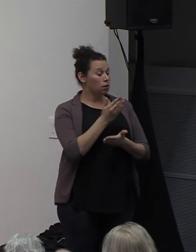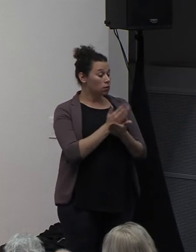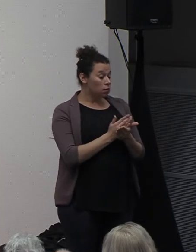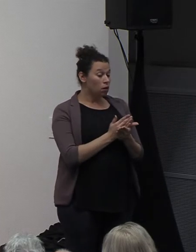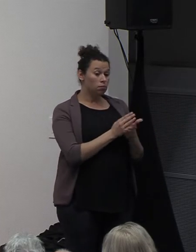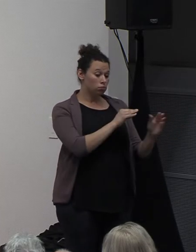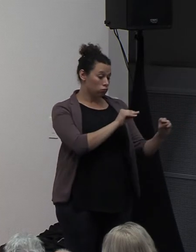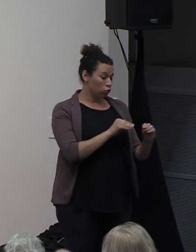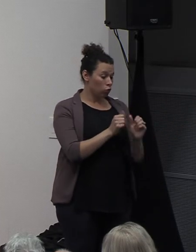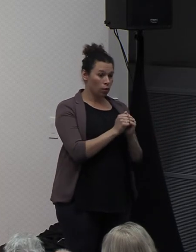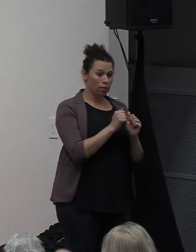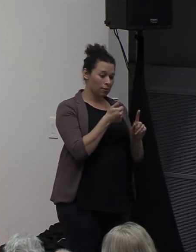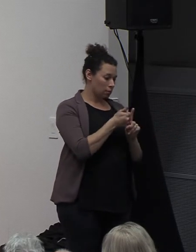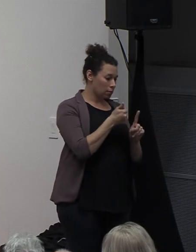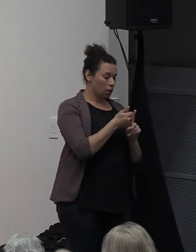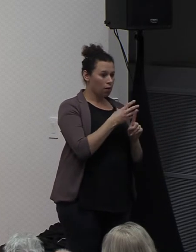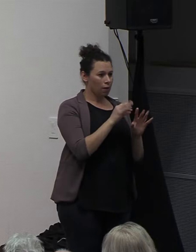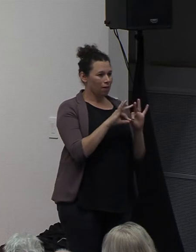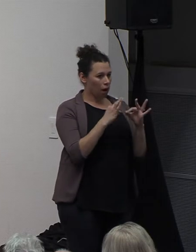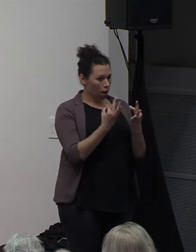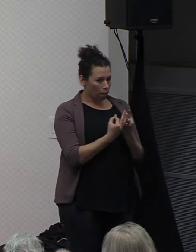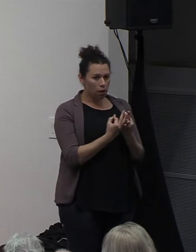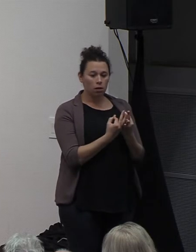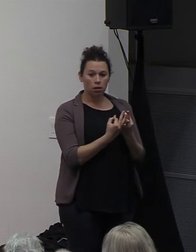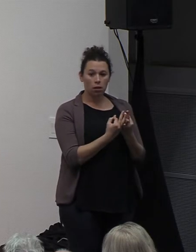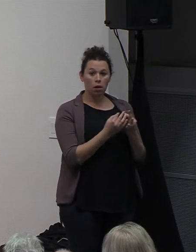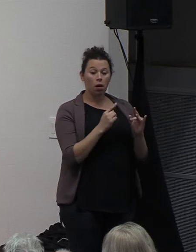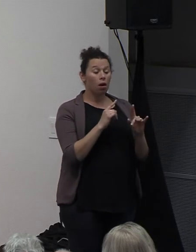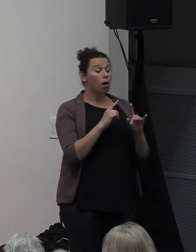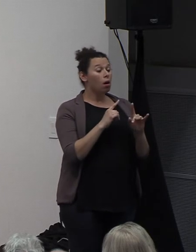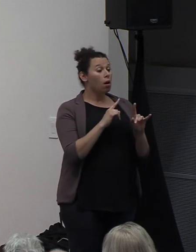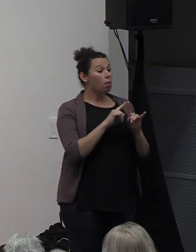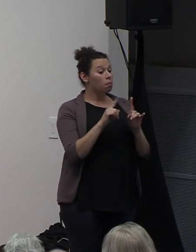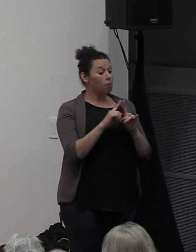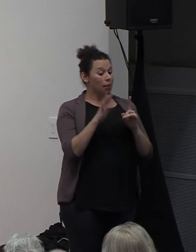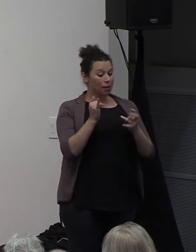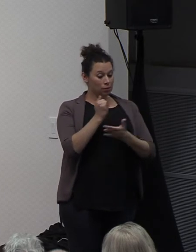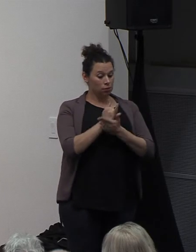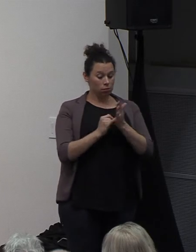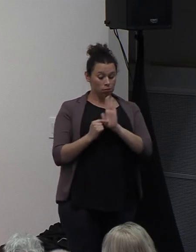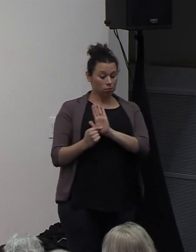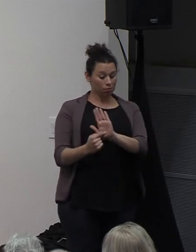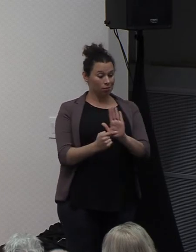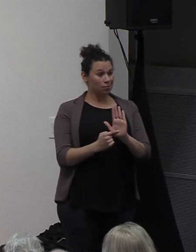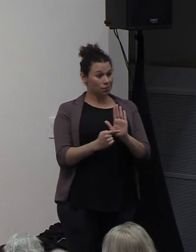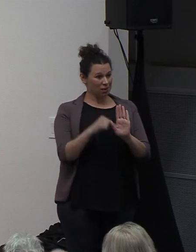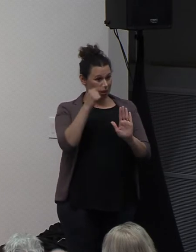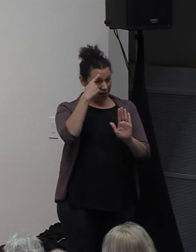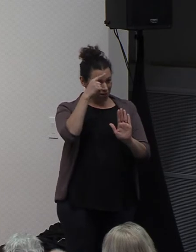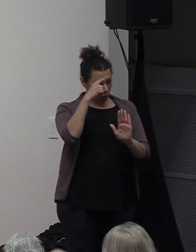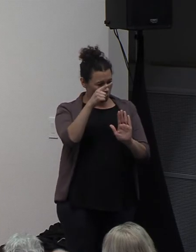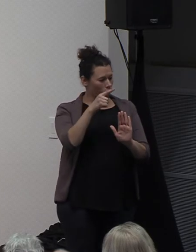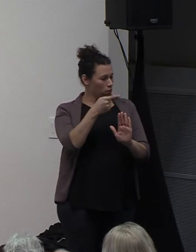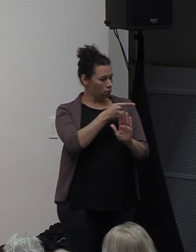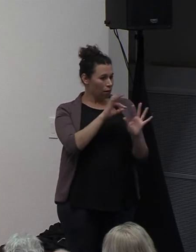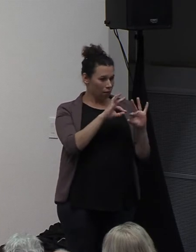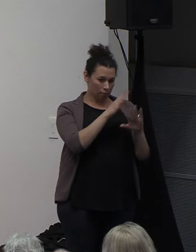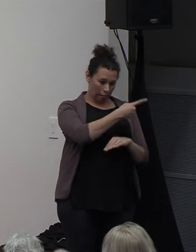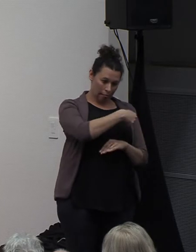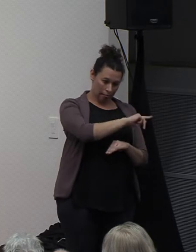for others, this exhibit provides a unique opportunity to engage with this important chapter in our collective